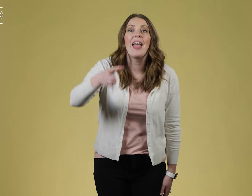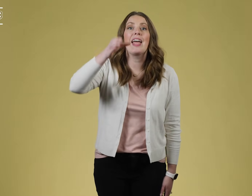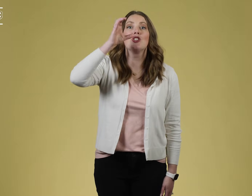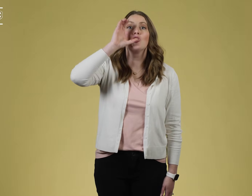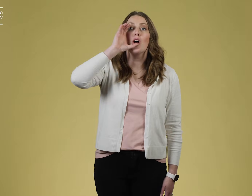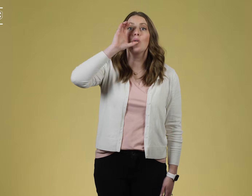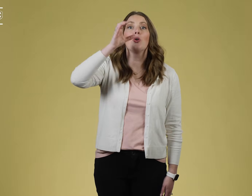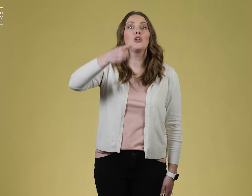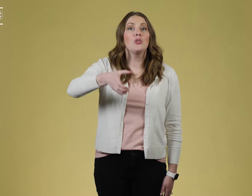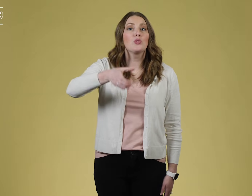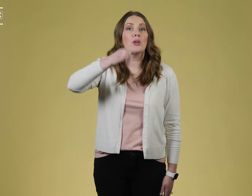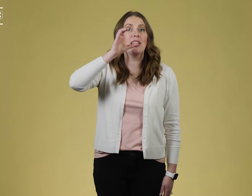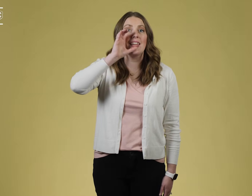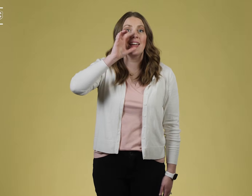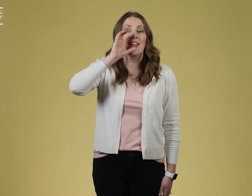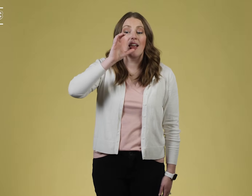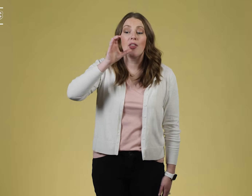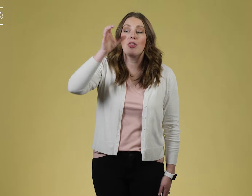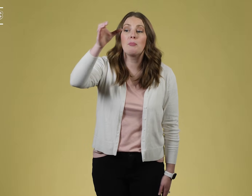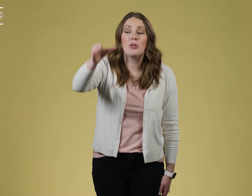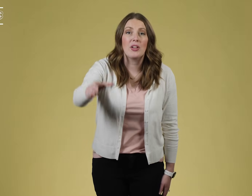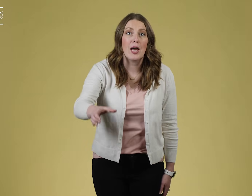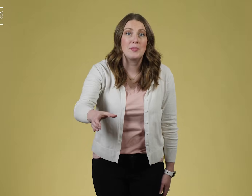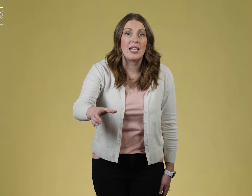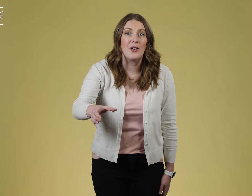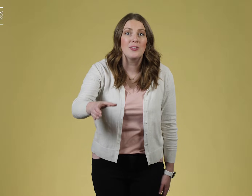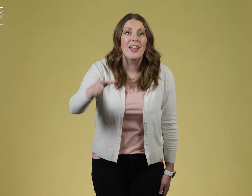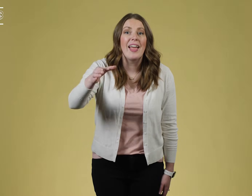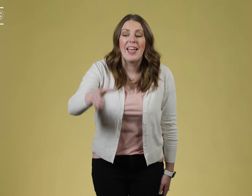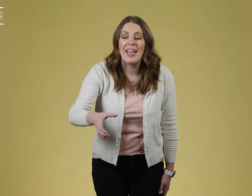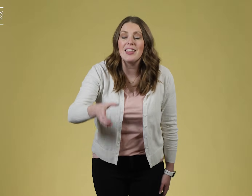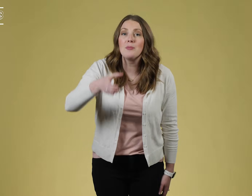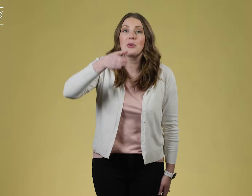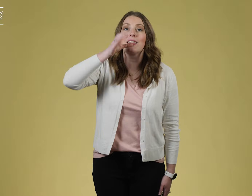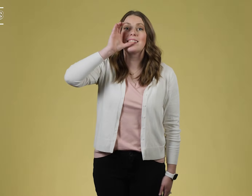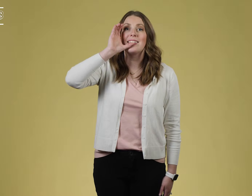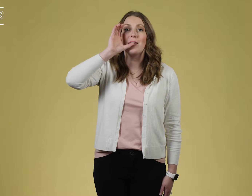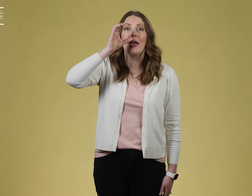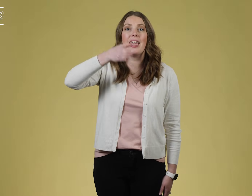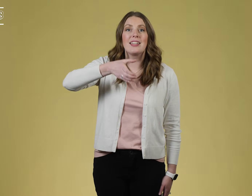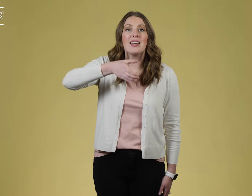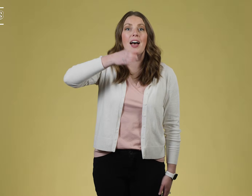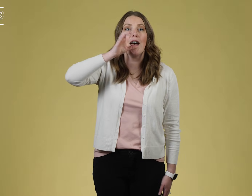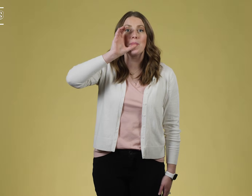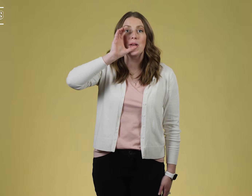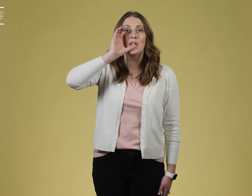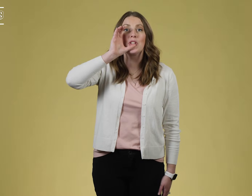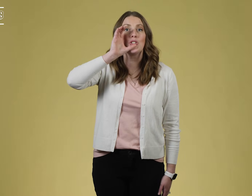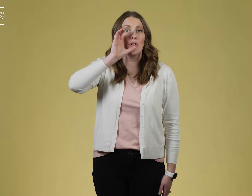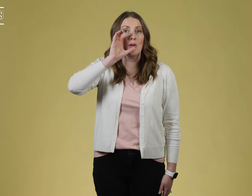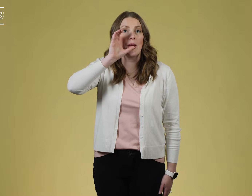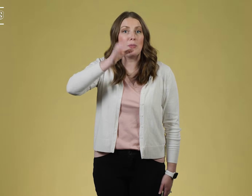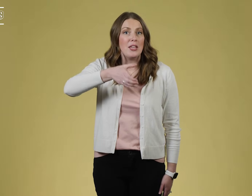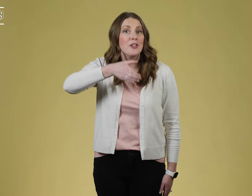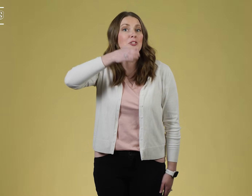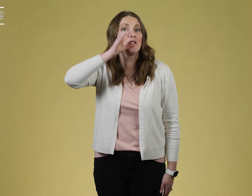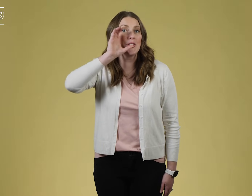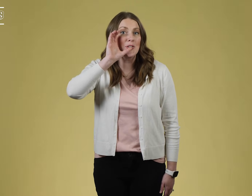and show you drinking it. Then put the cup down and then bring the same hand up to show your baby to